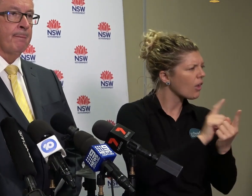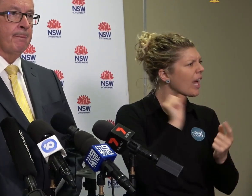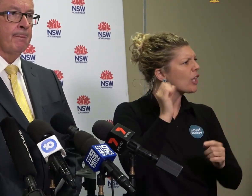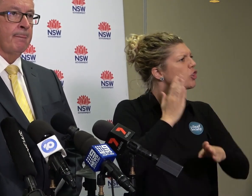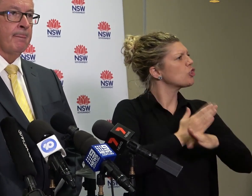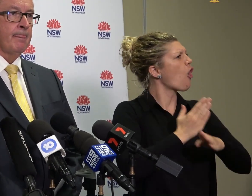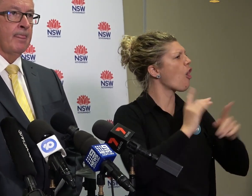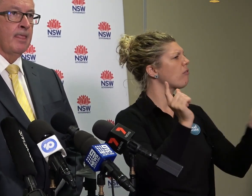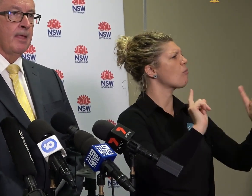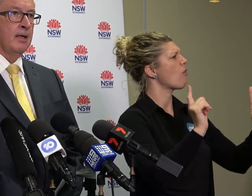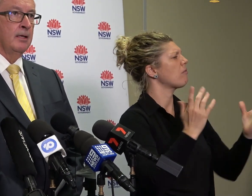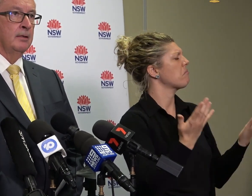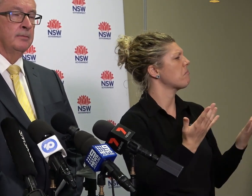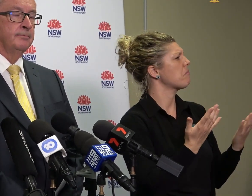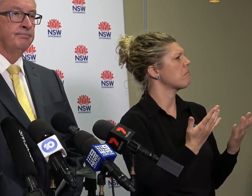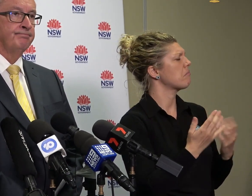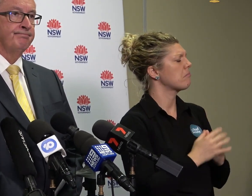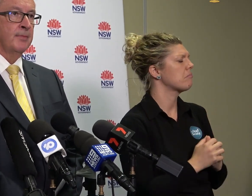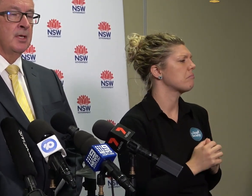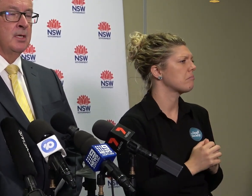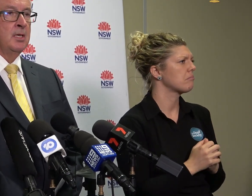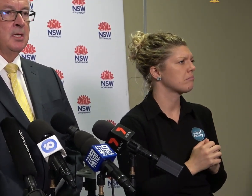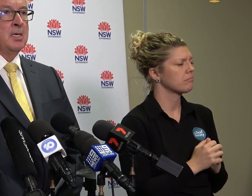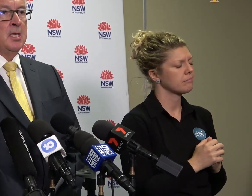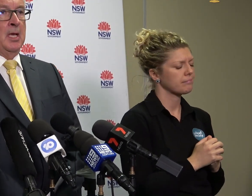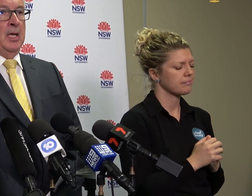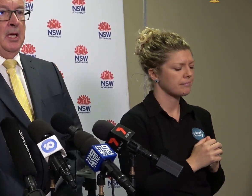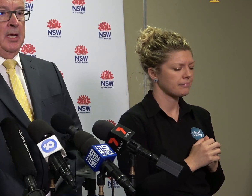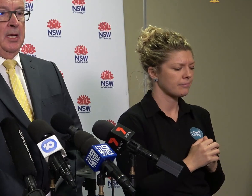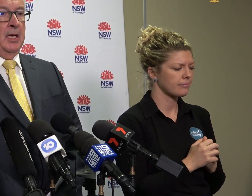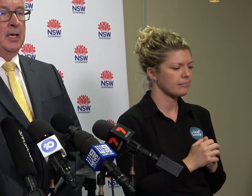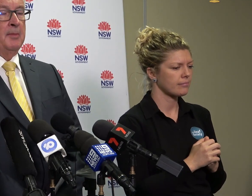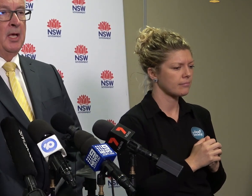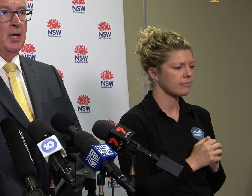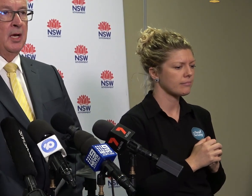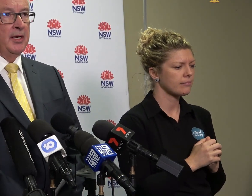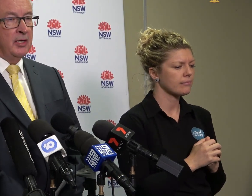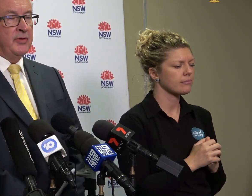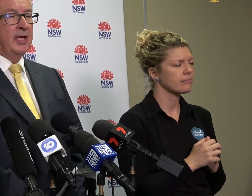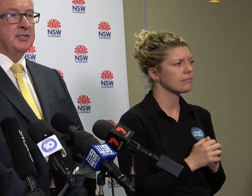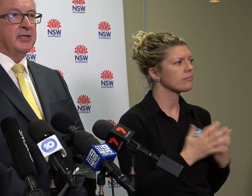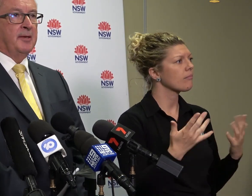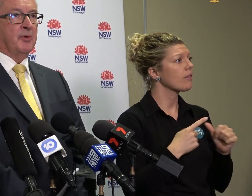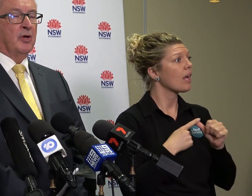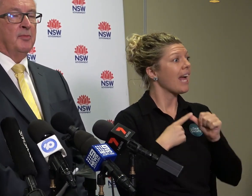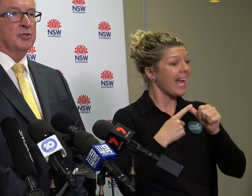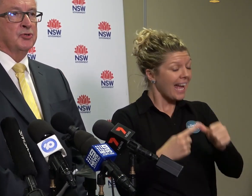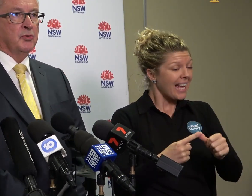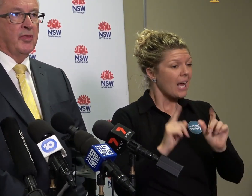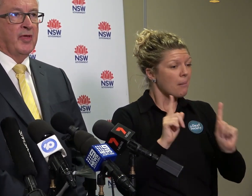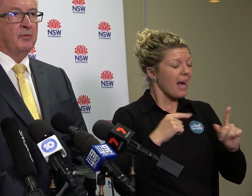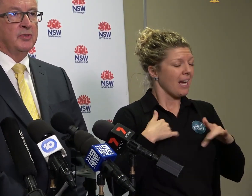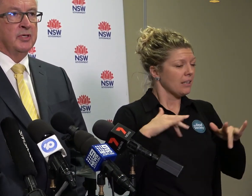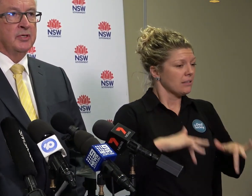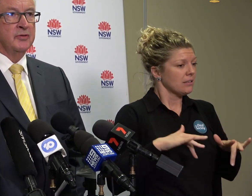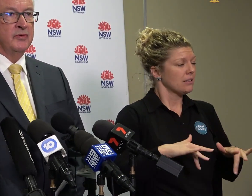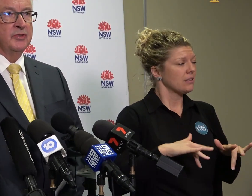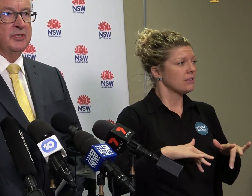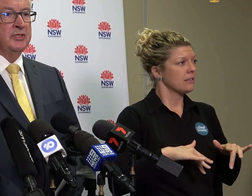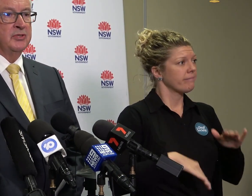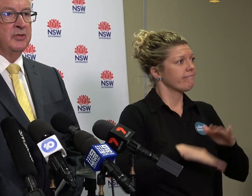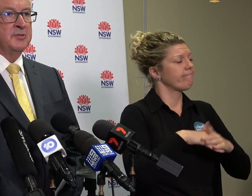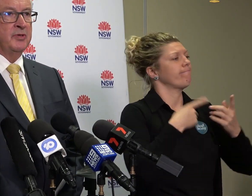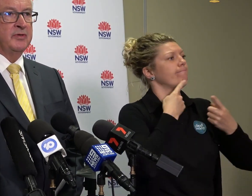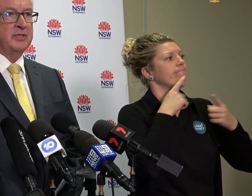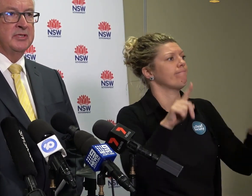the hospital system there? So what sorts of patients would he be dealing with? I know the answer to that, but I'm not sure whether that would